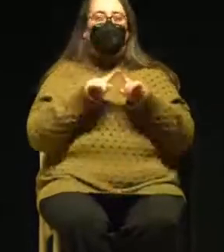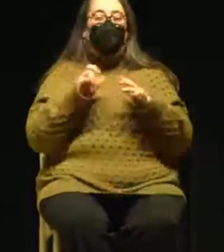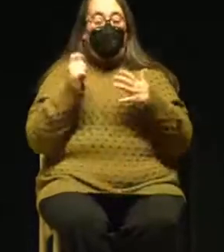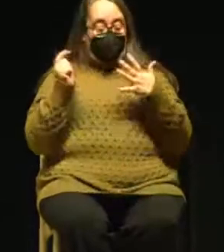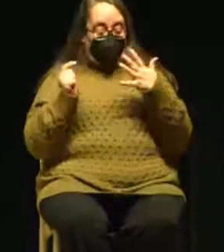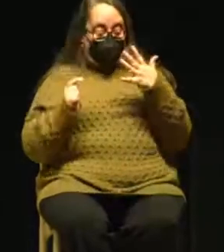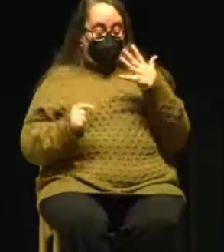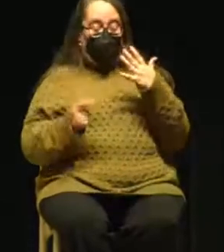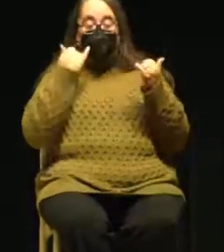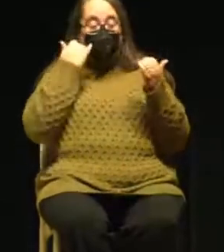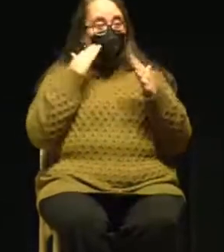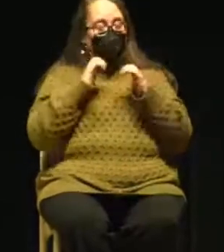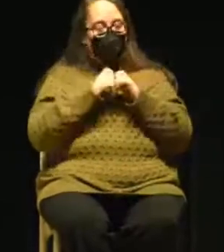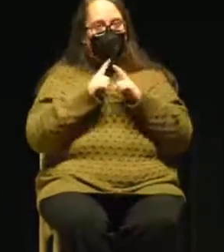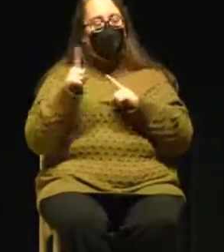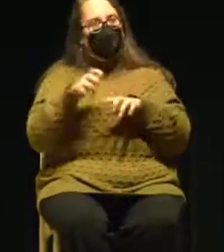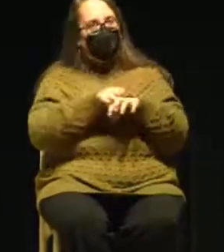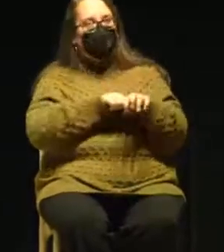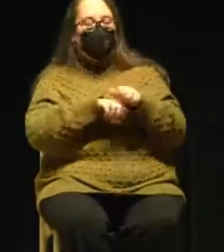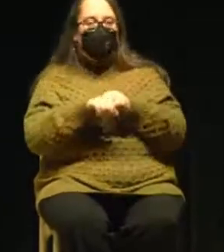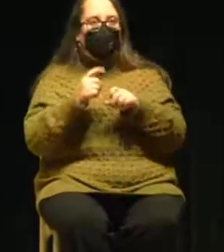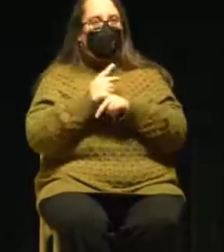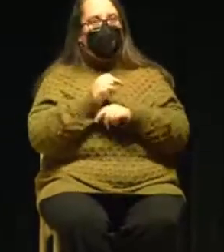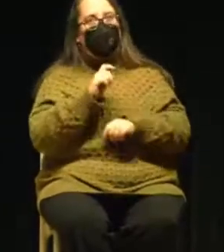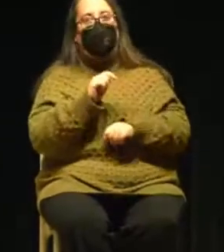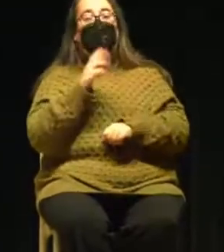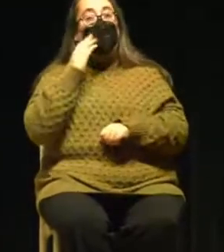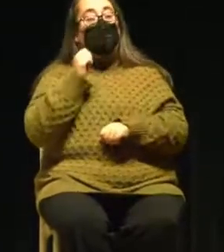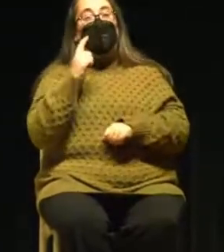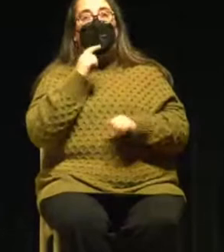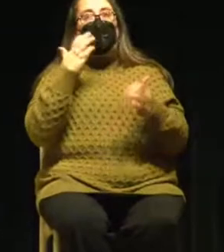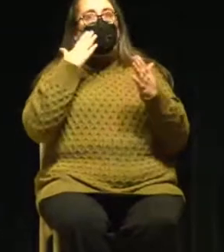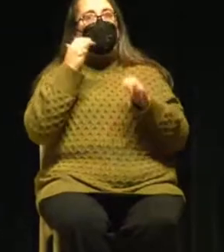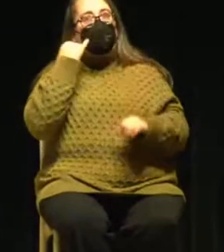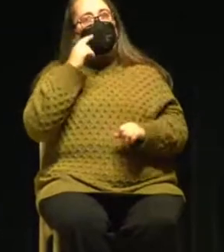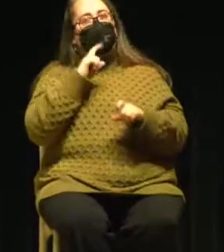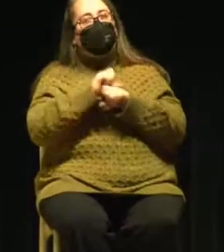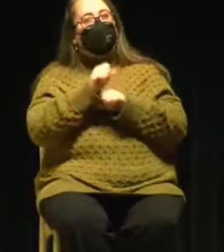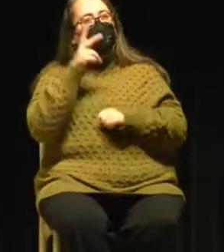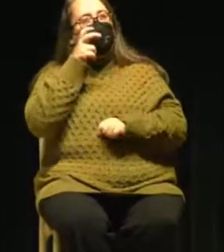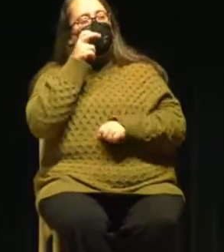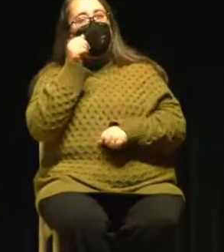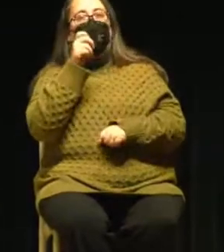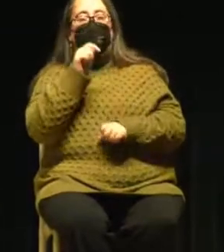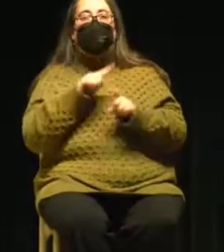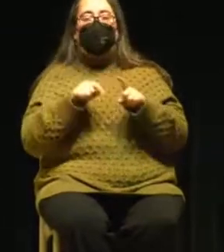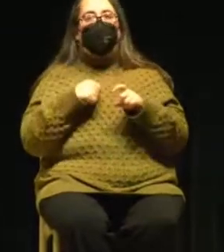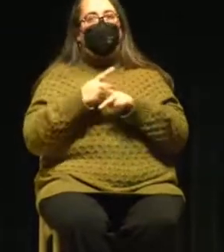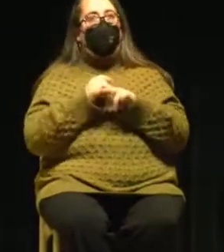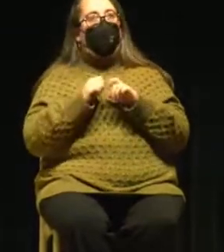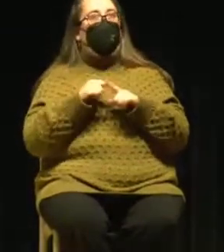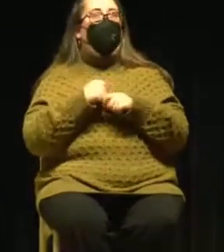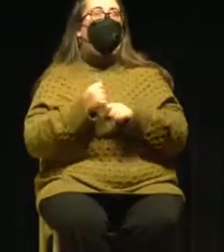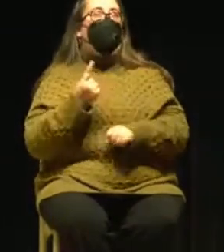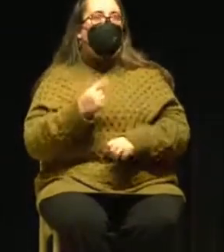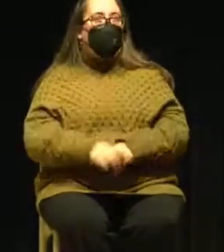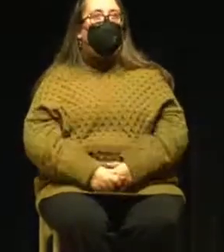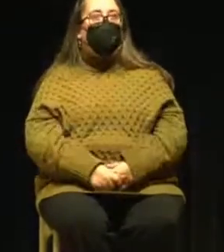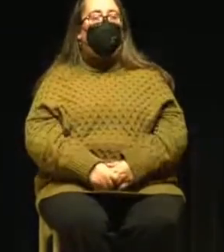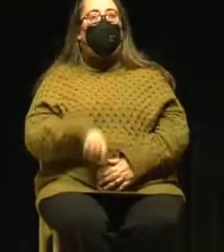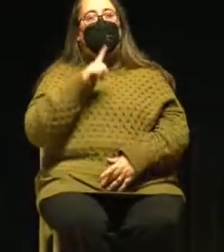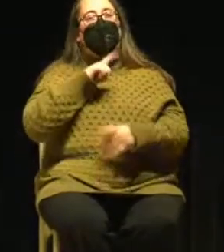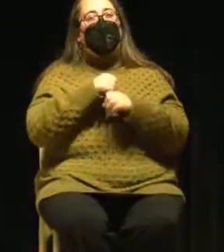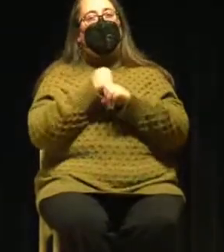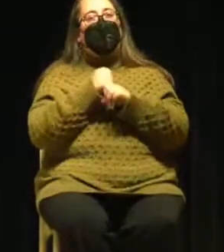a lot of things. And if you don't know how to do it, you figure it out really fast. Mm-hmm. Cause you said, I don't know if I ever really listened to podcasts, but I figured out how to make one and really make